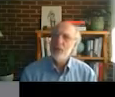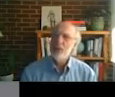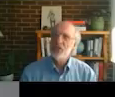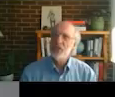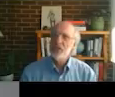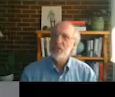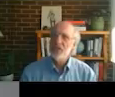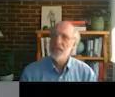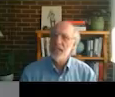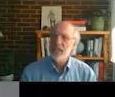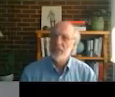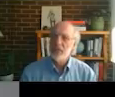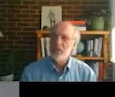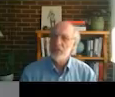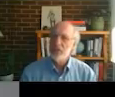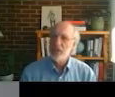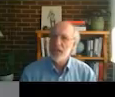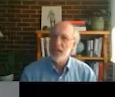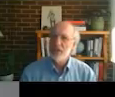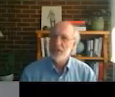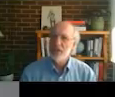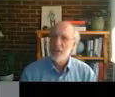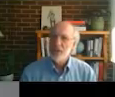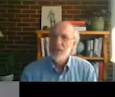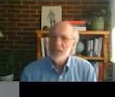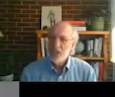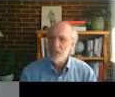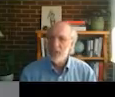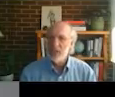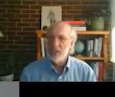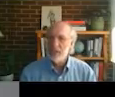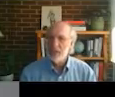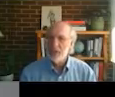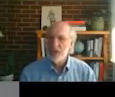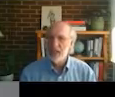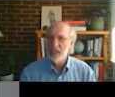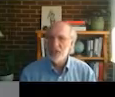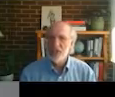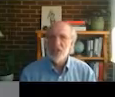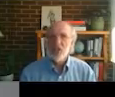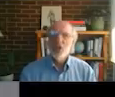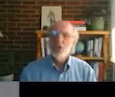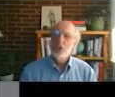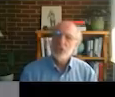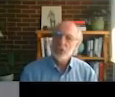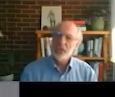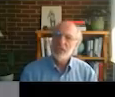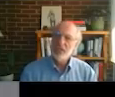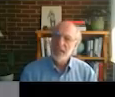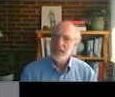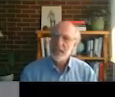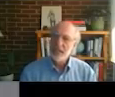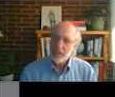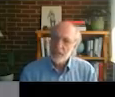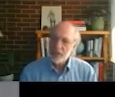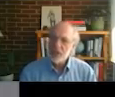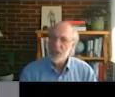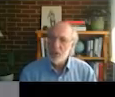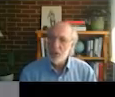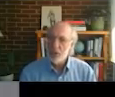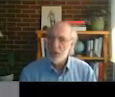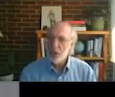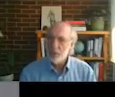you are first teaching sign language to a child who needs augmentative communication, you're going to take a little